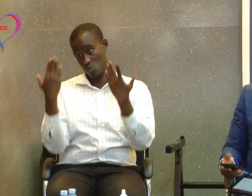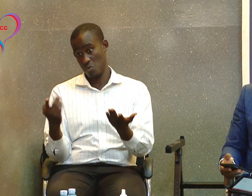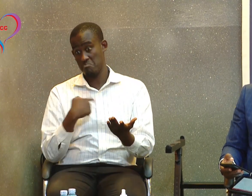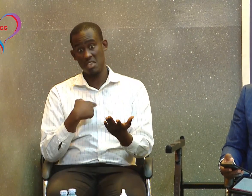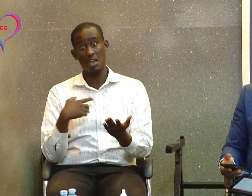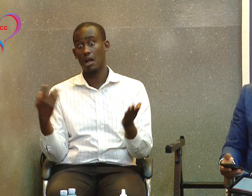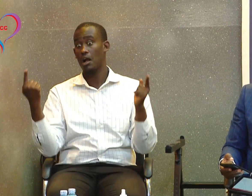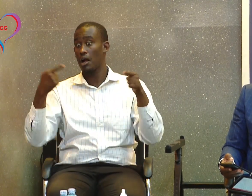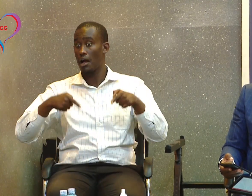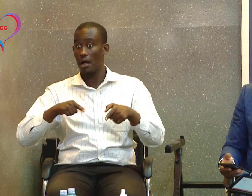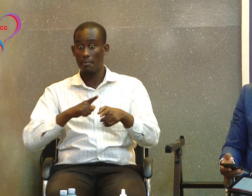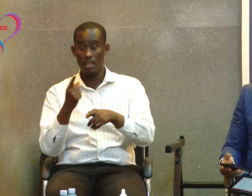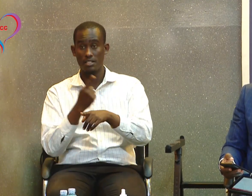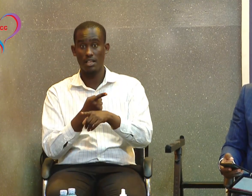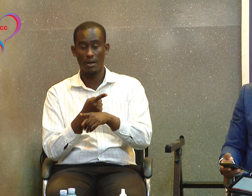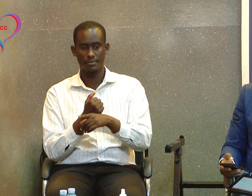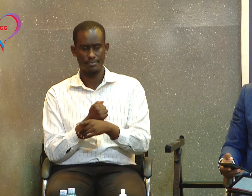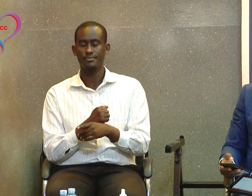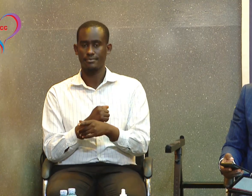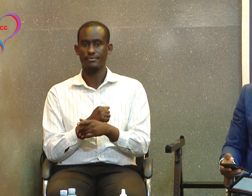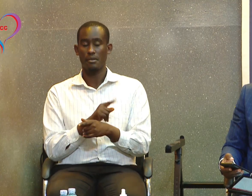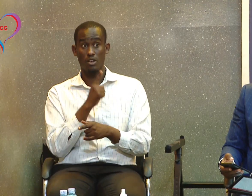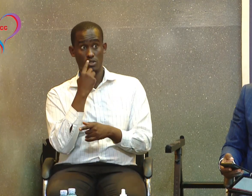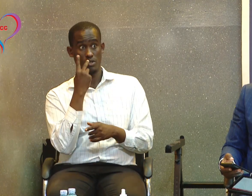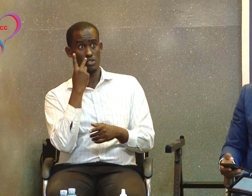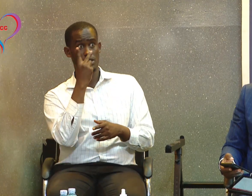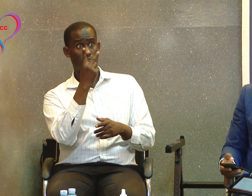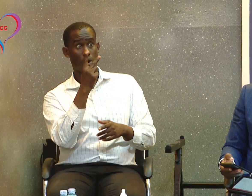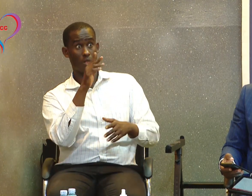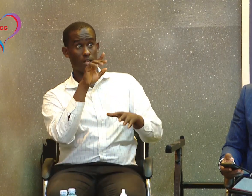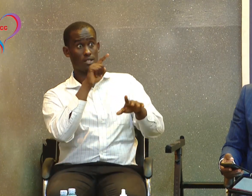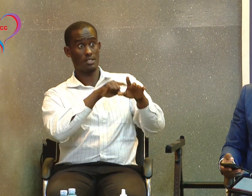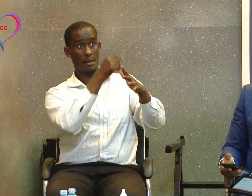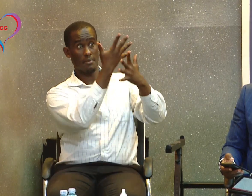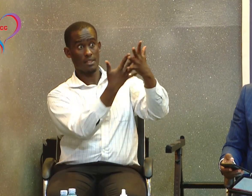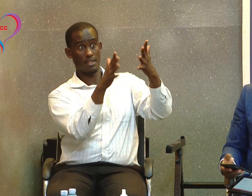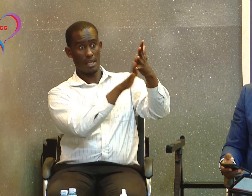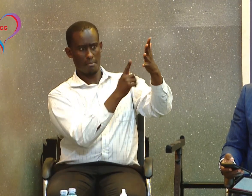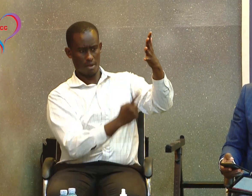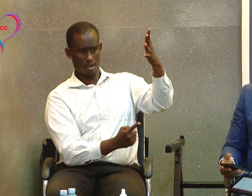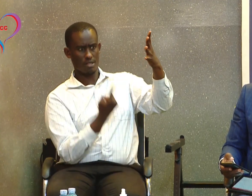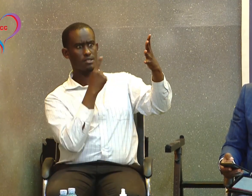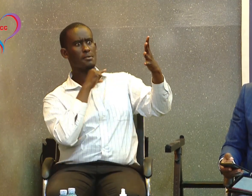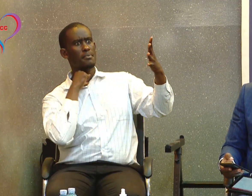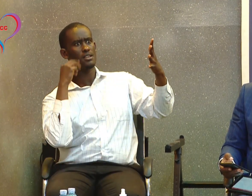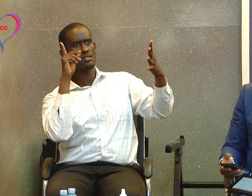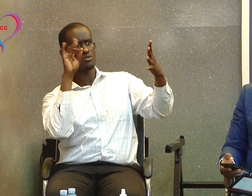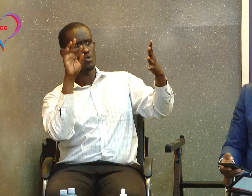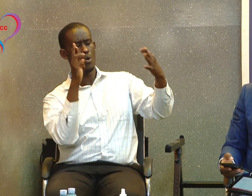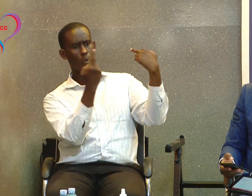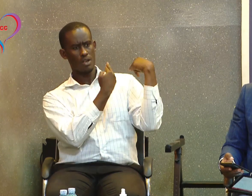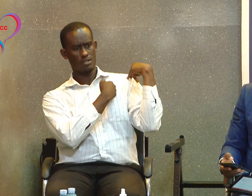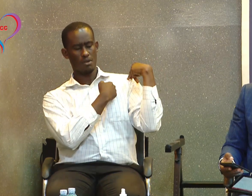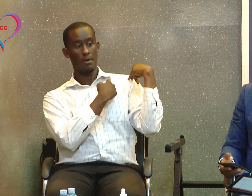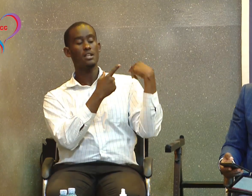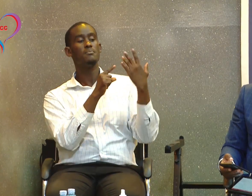hour, but when you check on the roster, it is Dennis Musoke. But Musoke doesn't know that he's supposed to be on